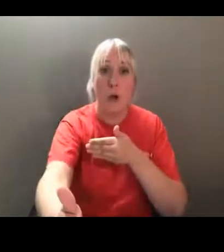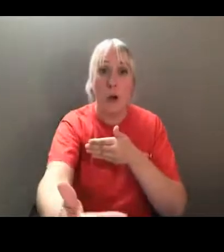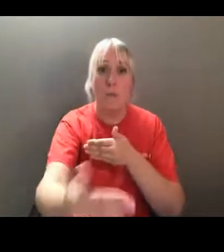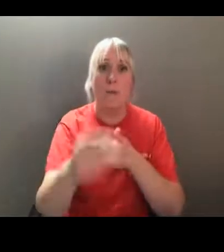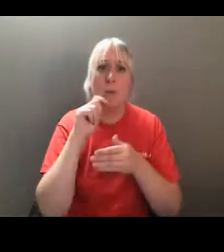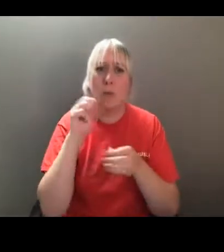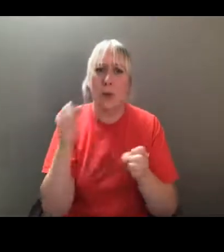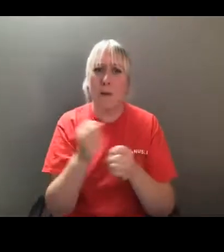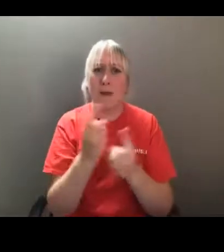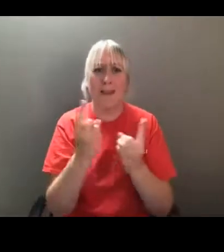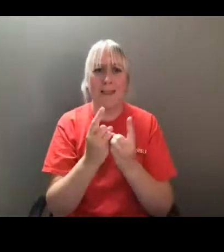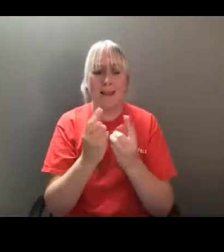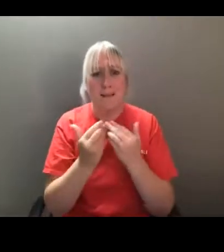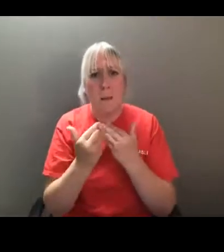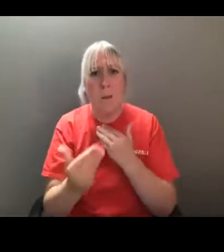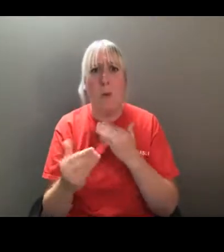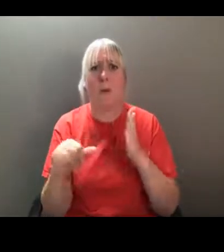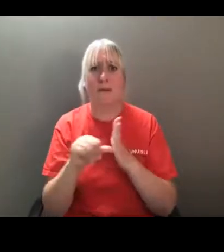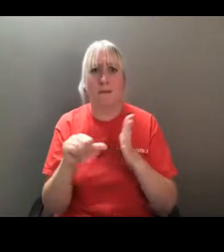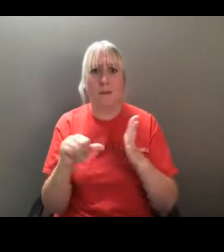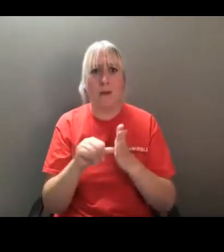it harder for